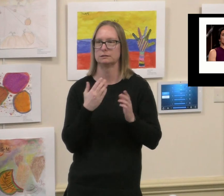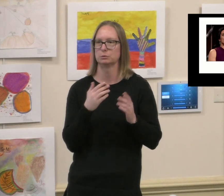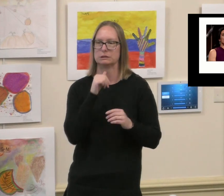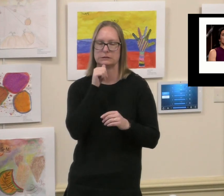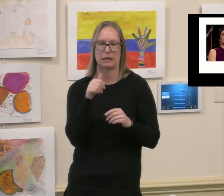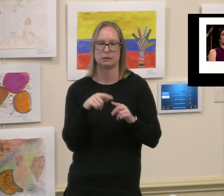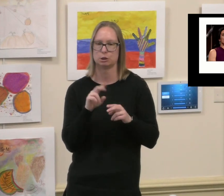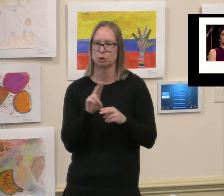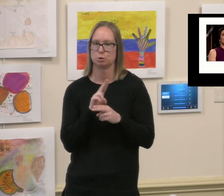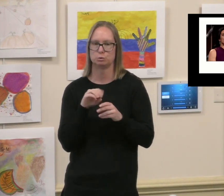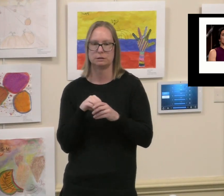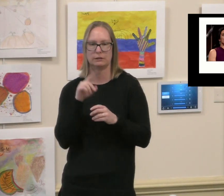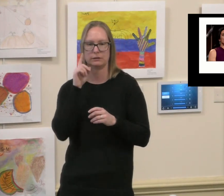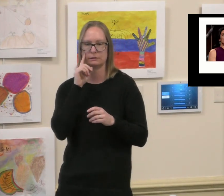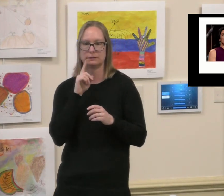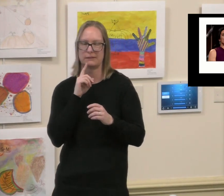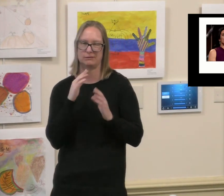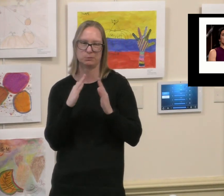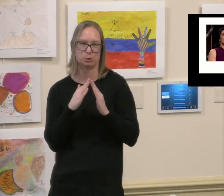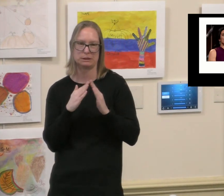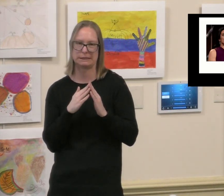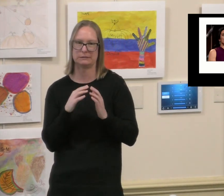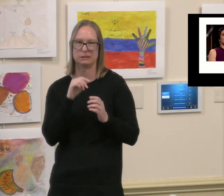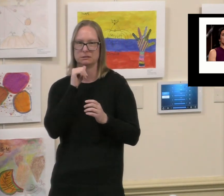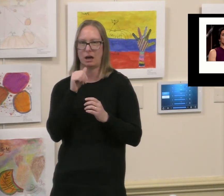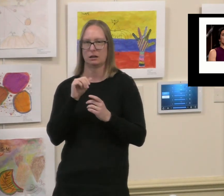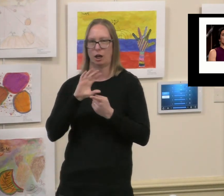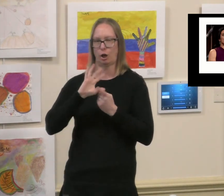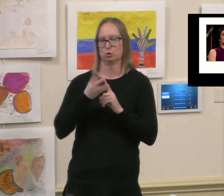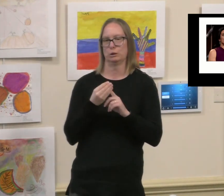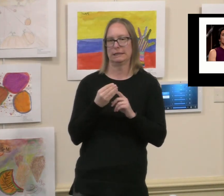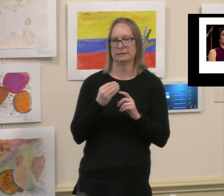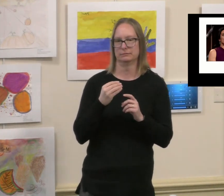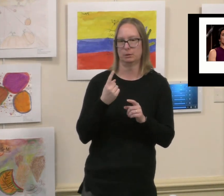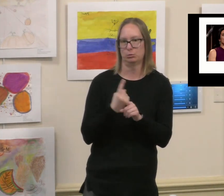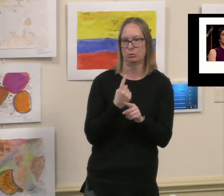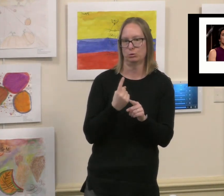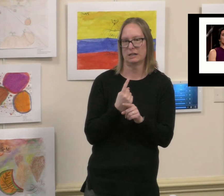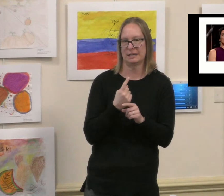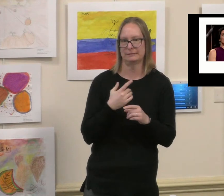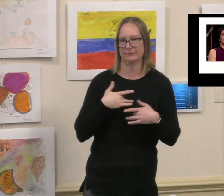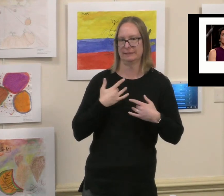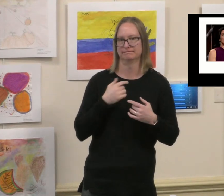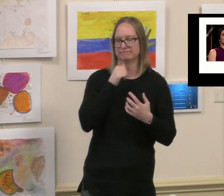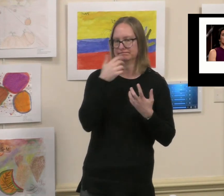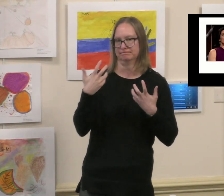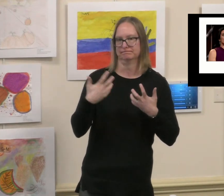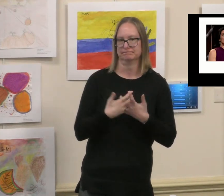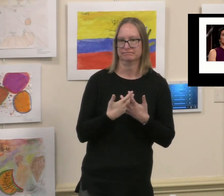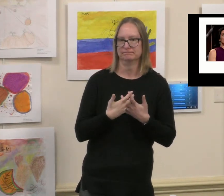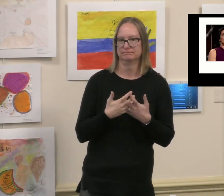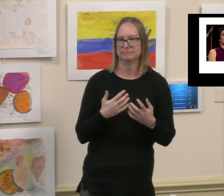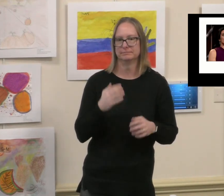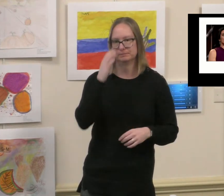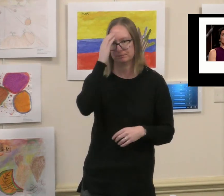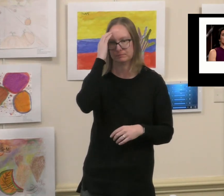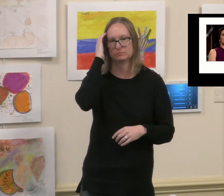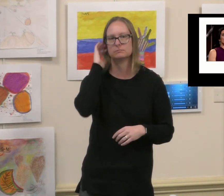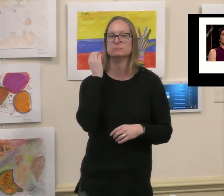here are some terms that we don't use within the deaf community that are not culturally appropriate and don't feel